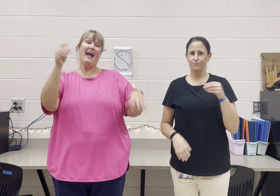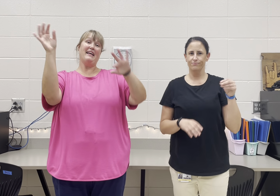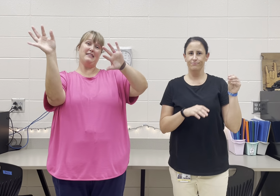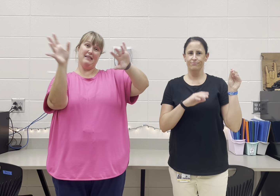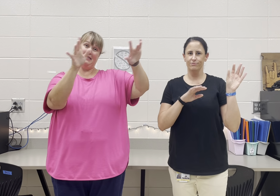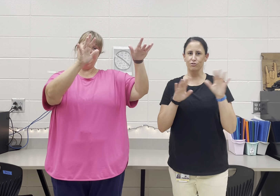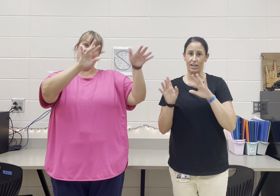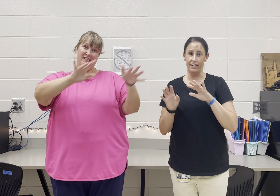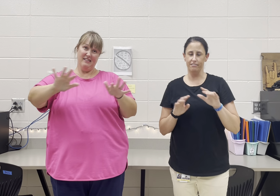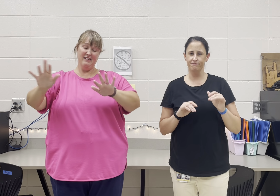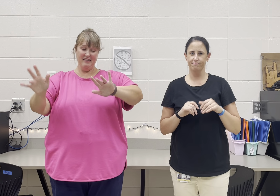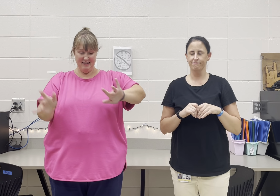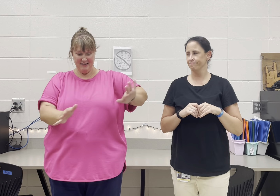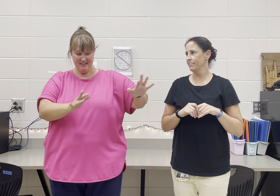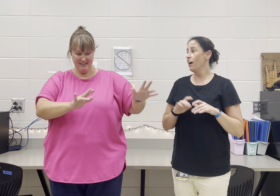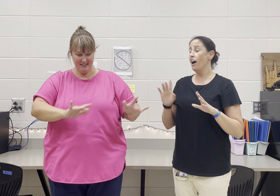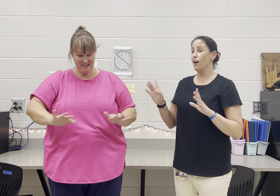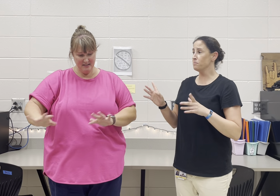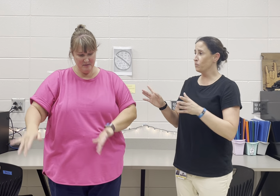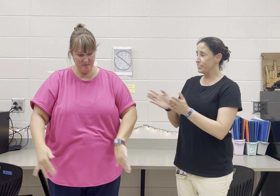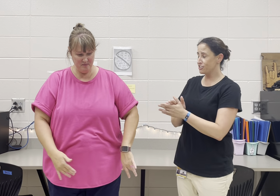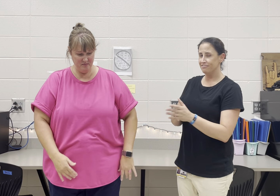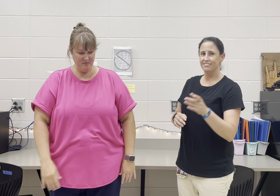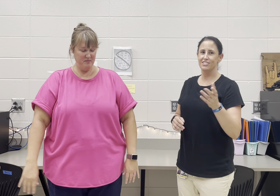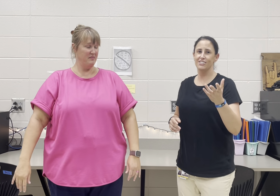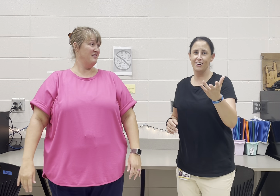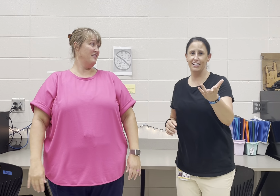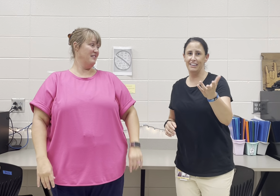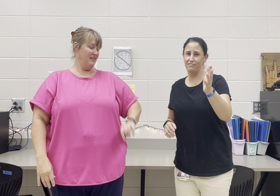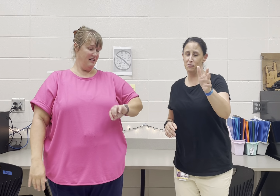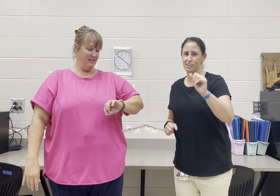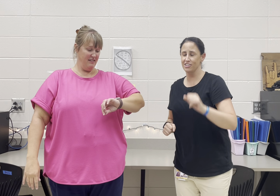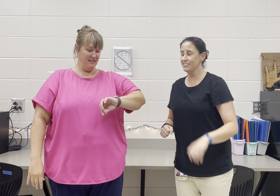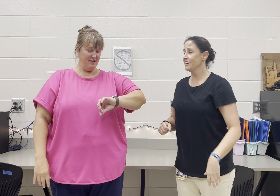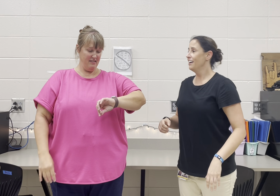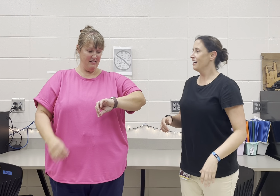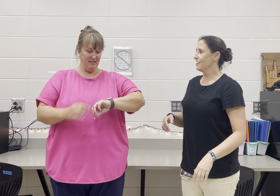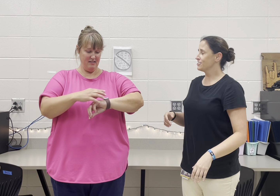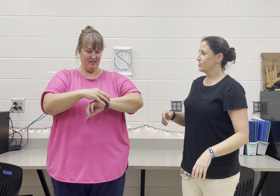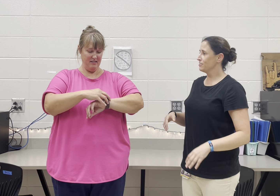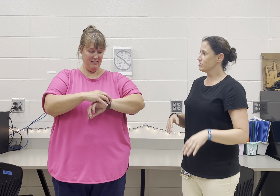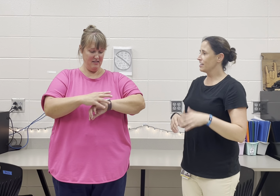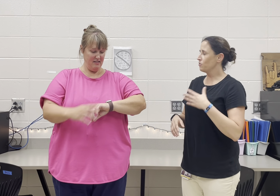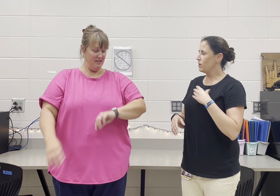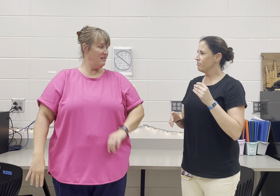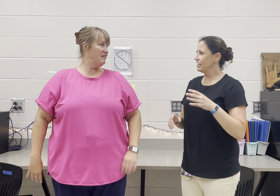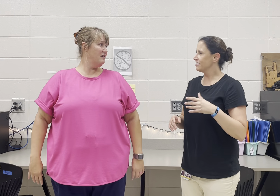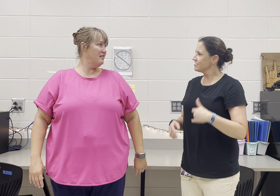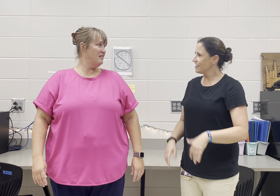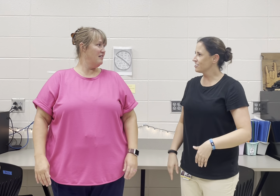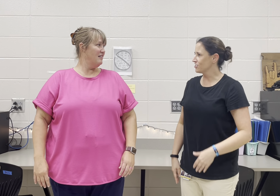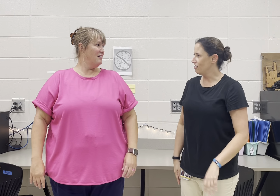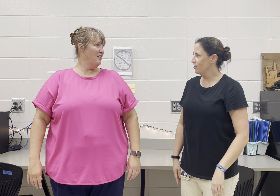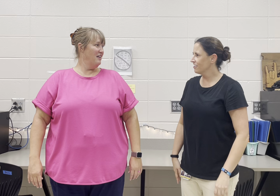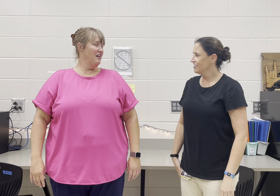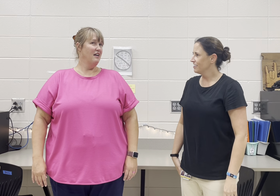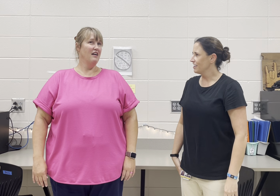white. Rain. Which, sorry if you're watching this, a student was like, "White rain, isn't that a song?"